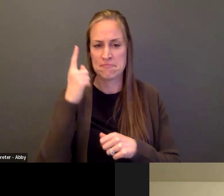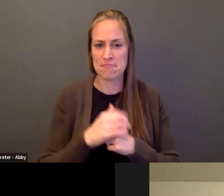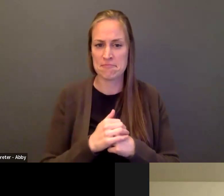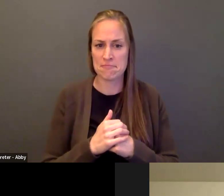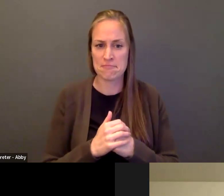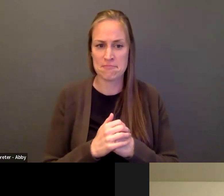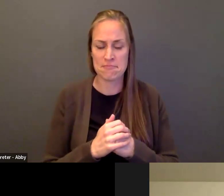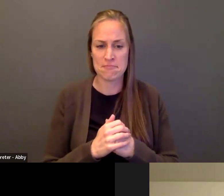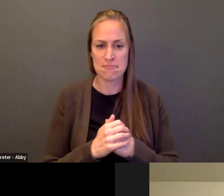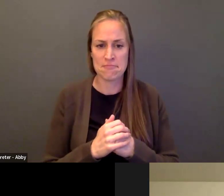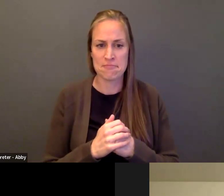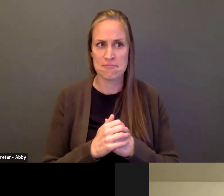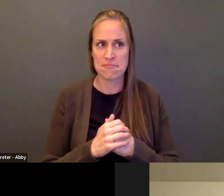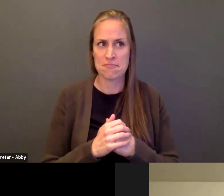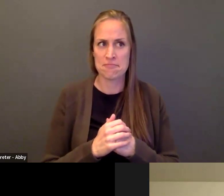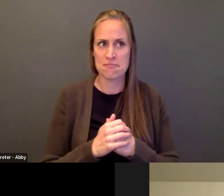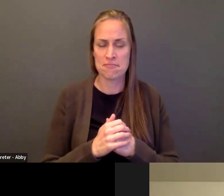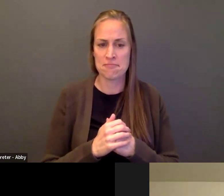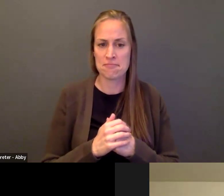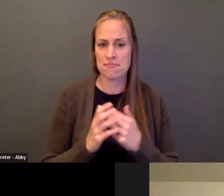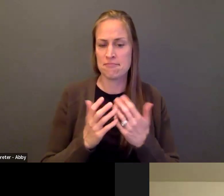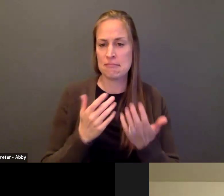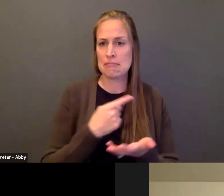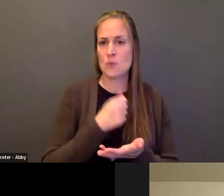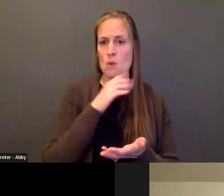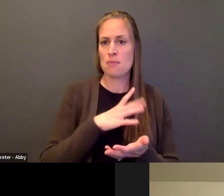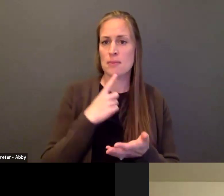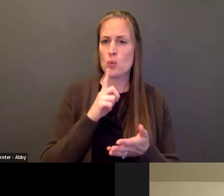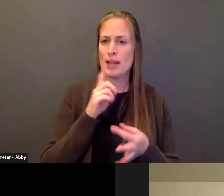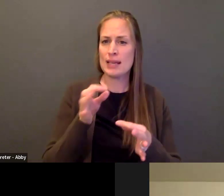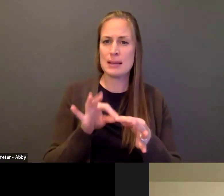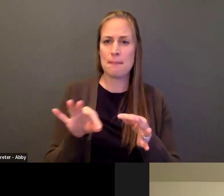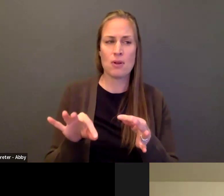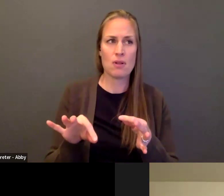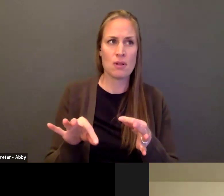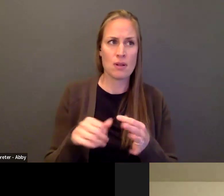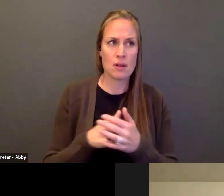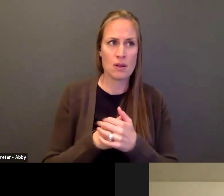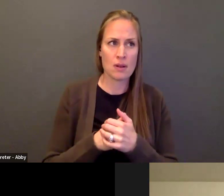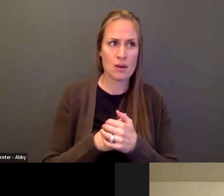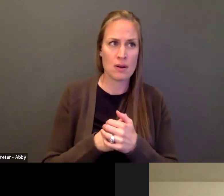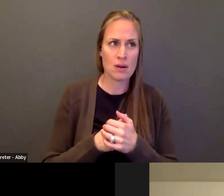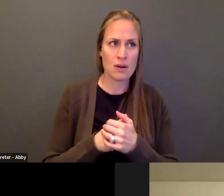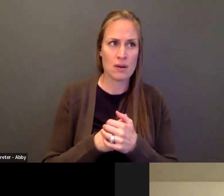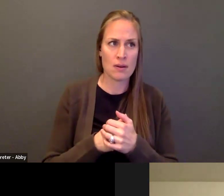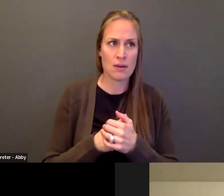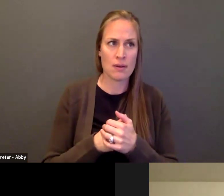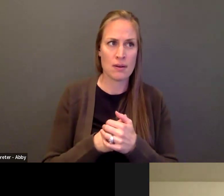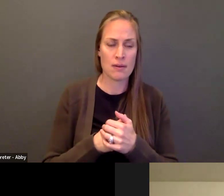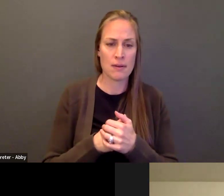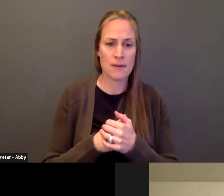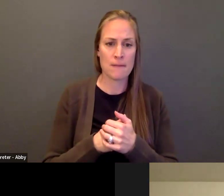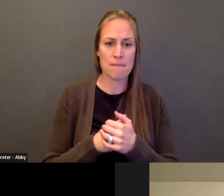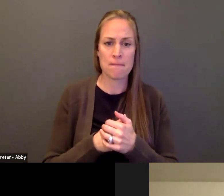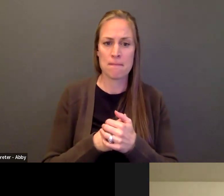so thankful because what you presented today is so helpful to me. Yeah, I think we struggle a lot in primary care and behavioral